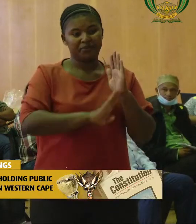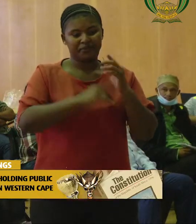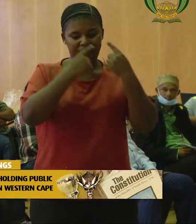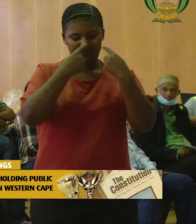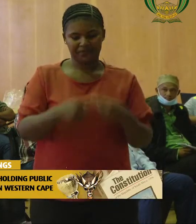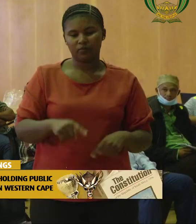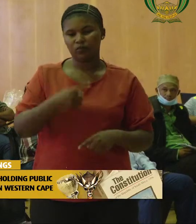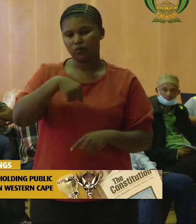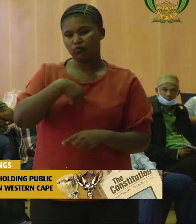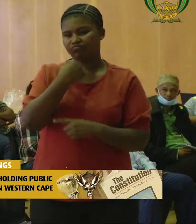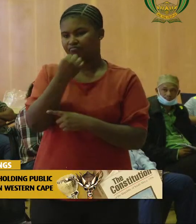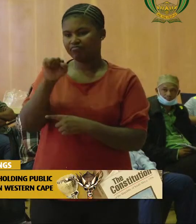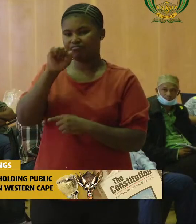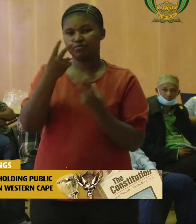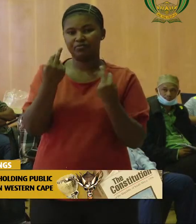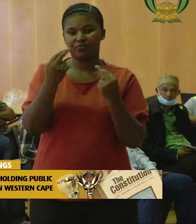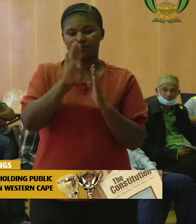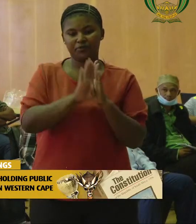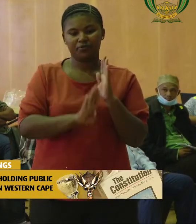si-EFF kuba kaloku